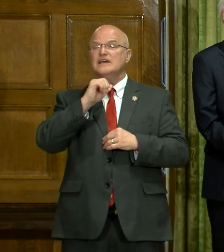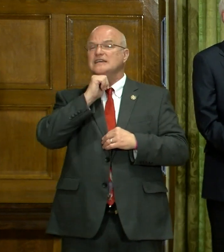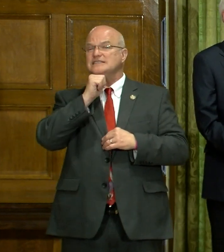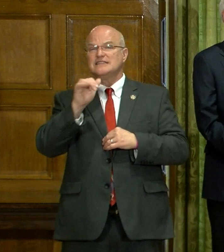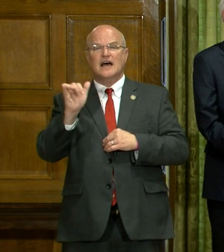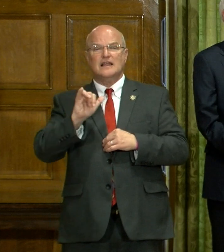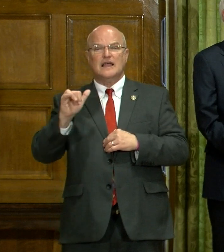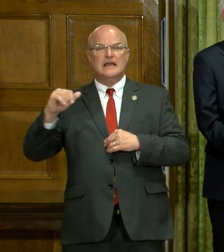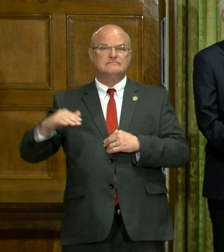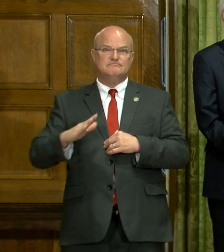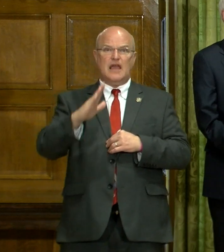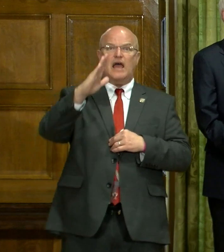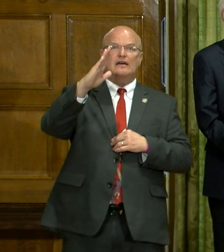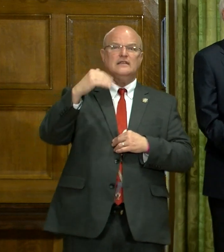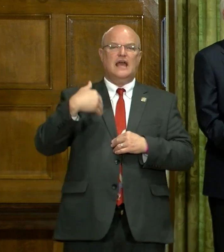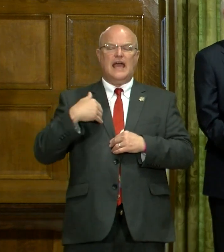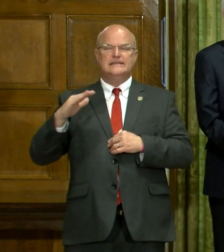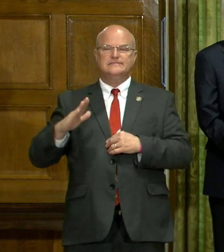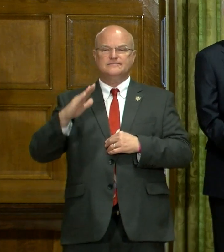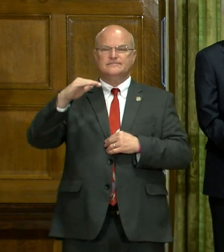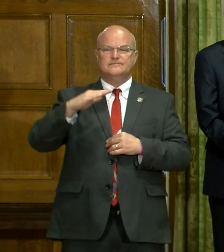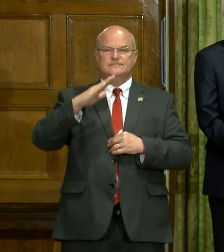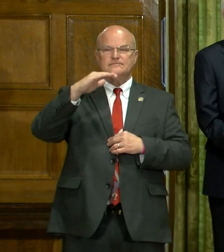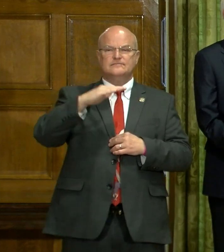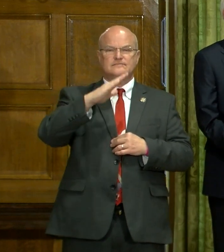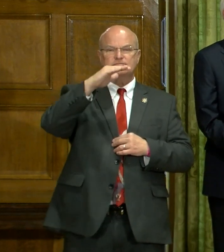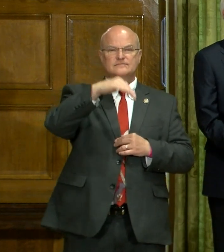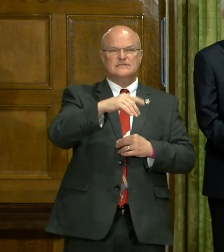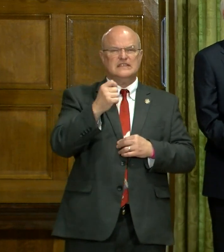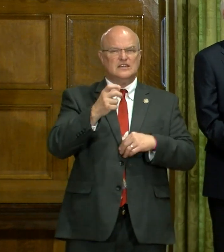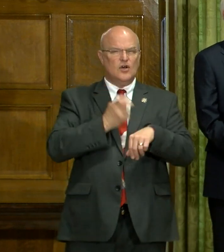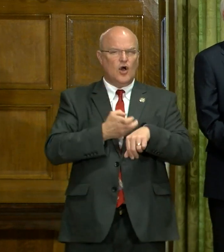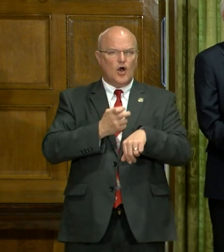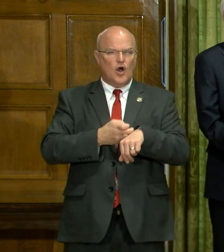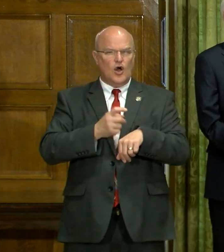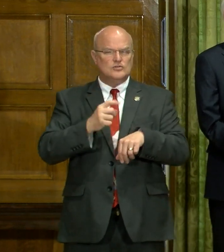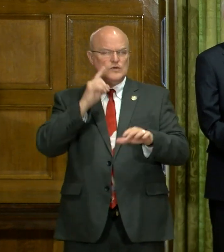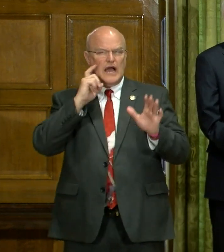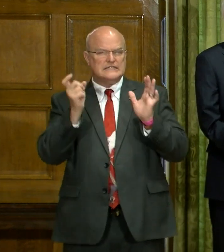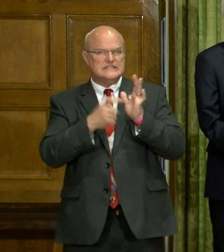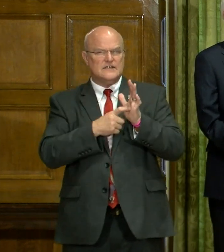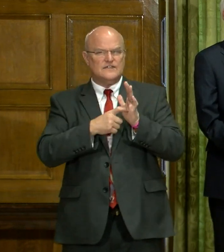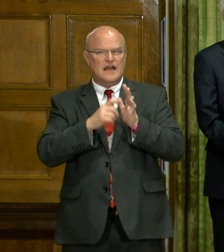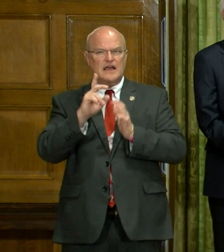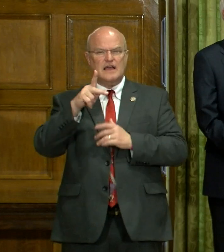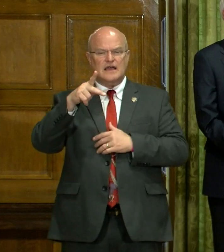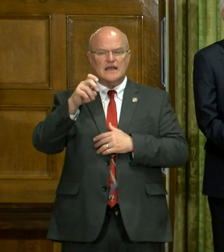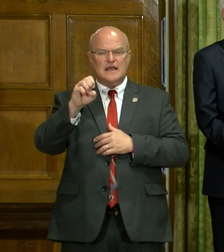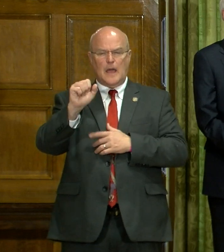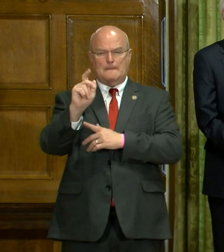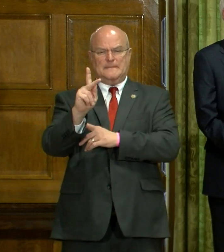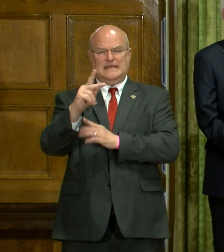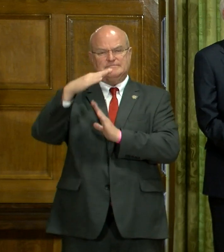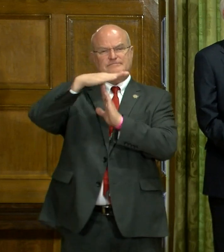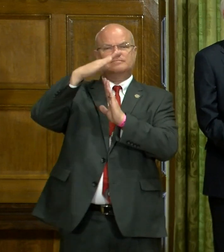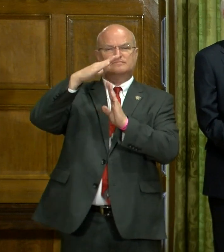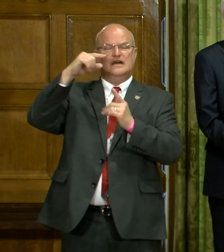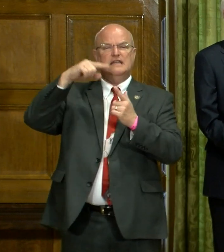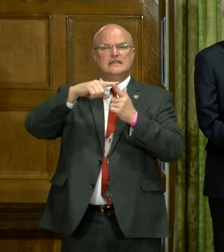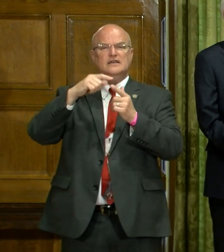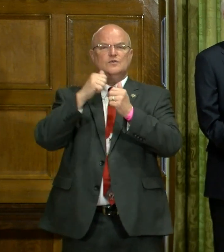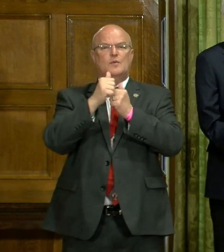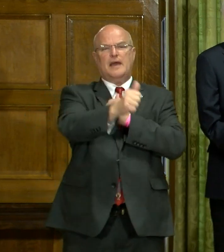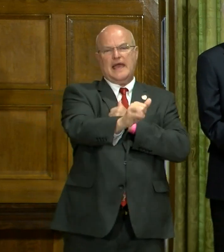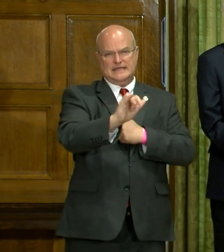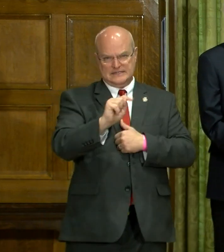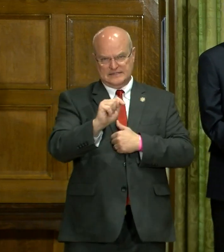not been like a mountain. It's kind of had some ups and downs. It's a little hard to identify a peak, I think, in this case until you're well